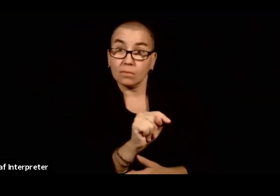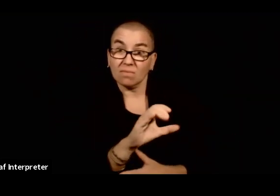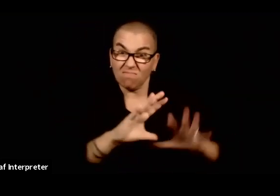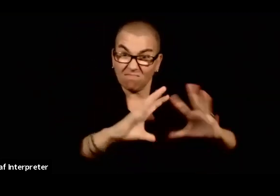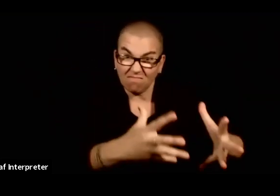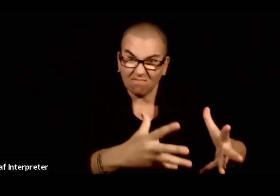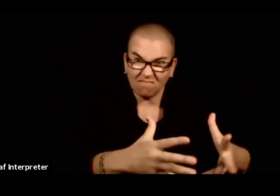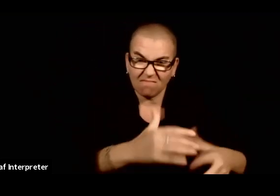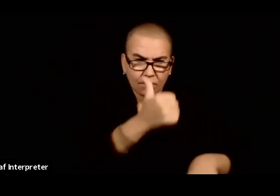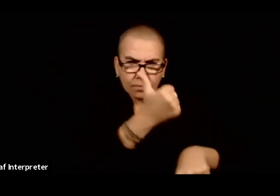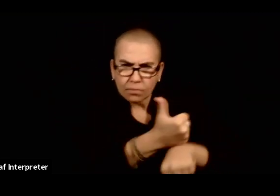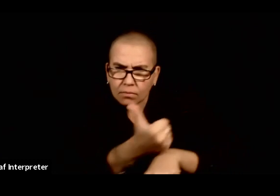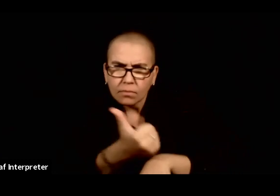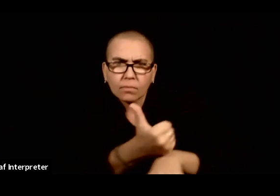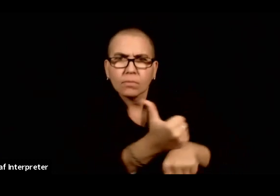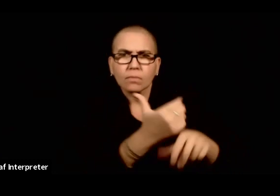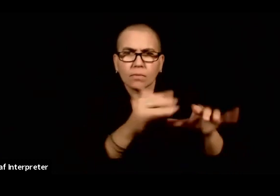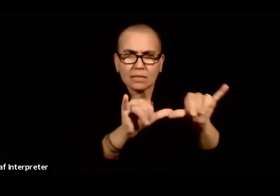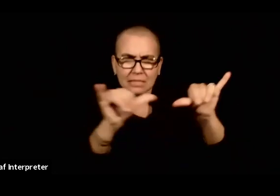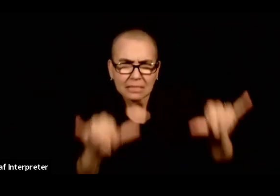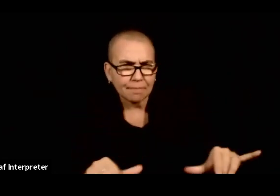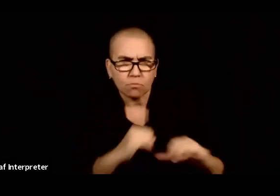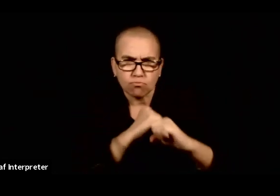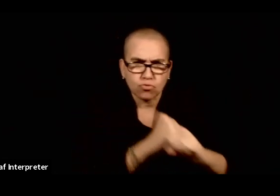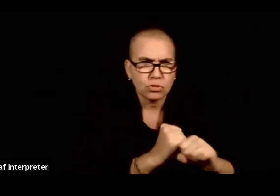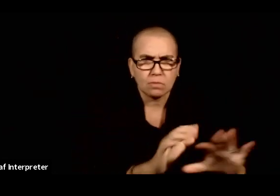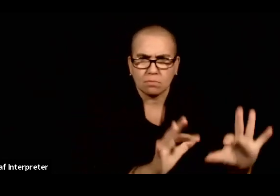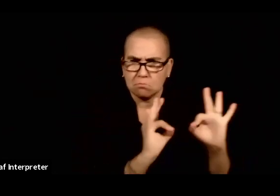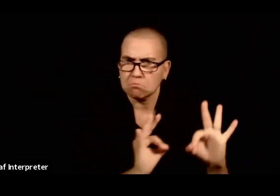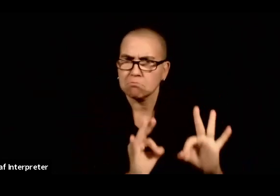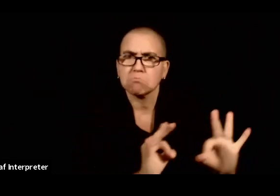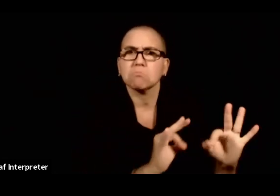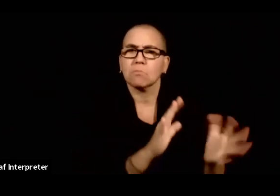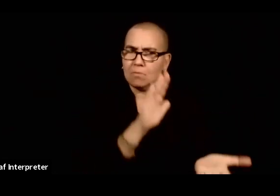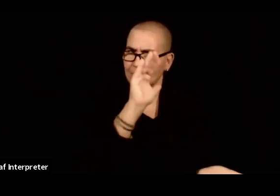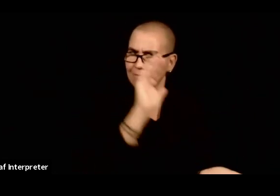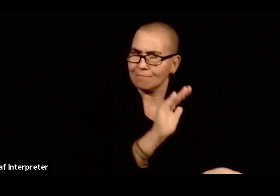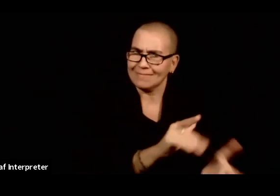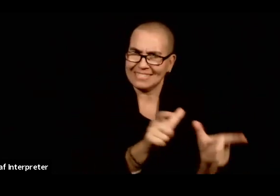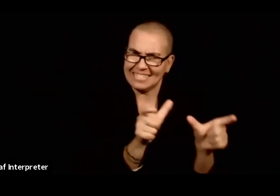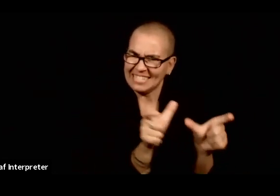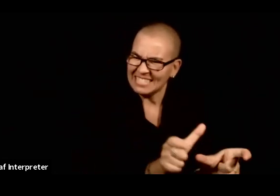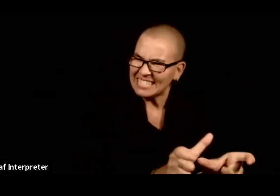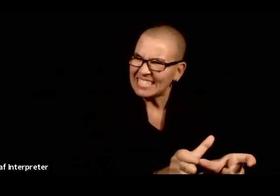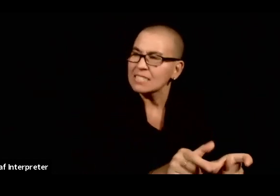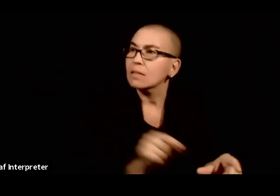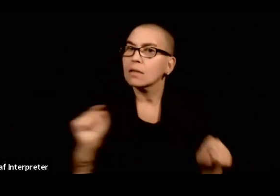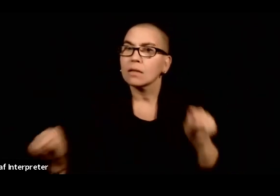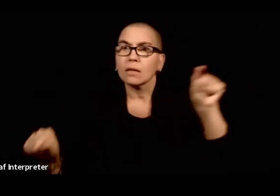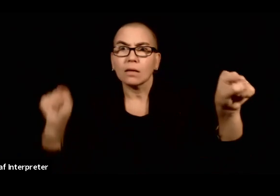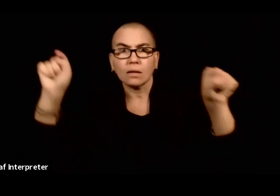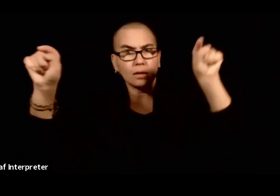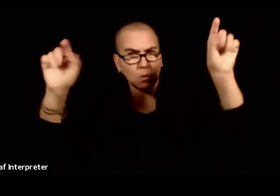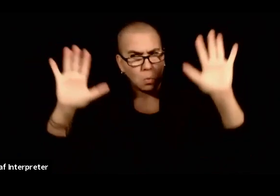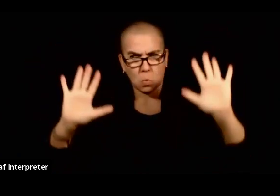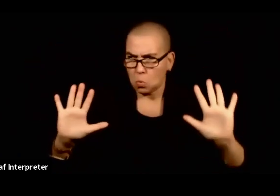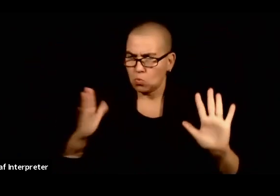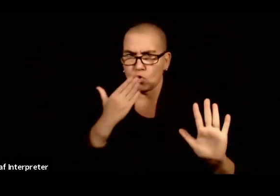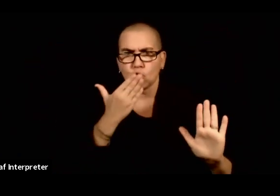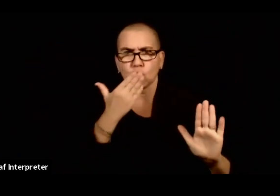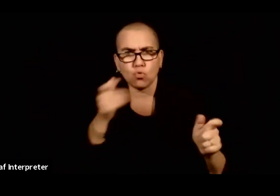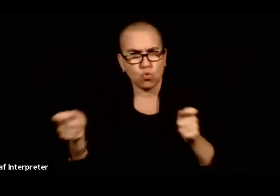in the majority of these facilities, the situation is quite positive. But we've also talked about the fact that infection